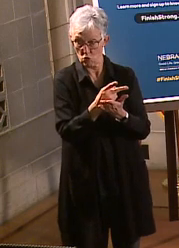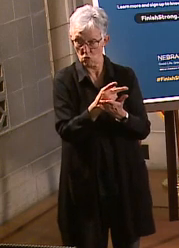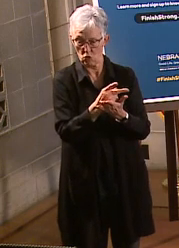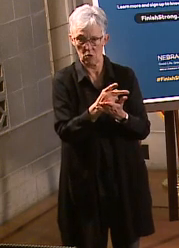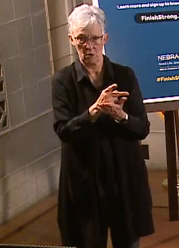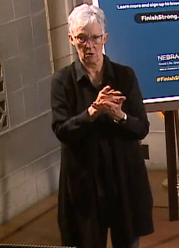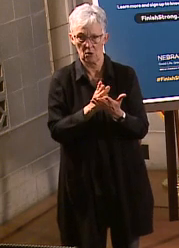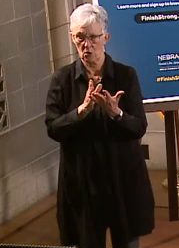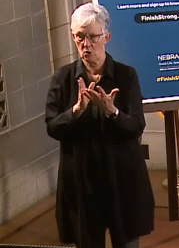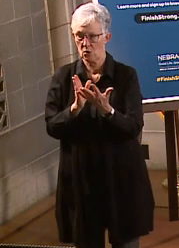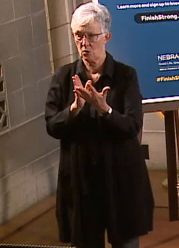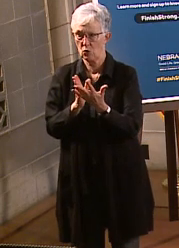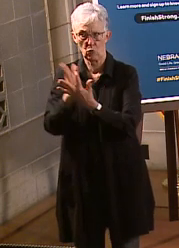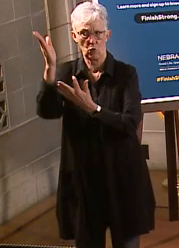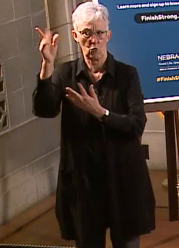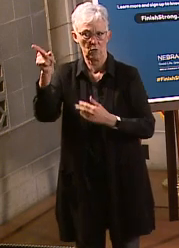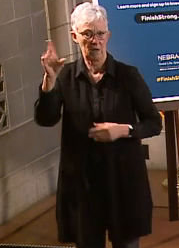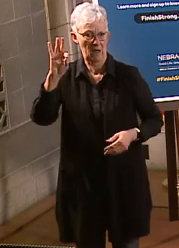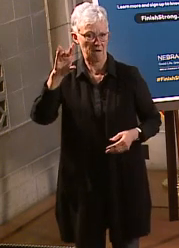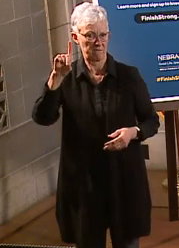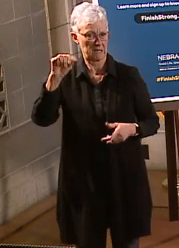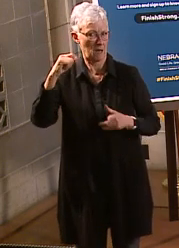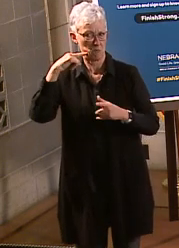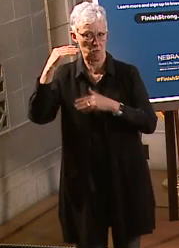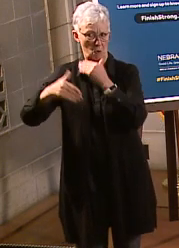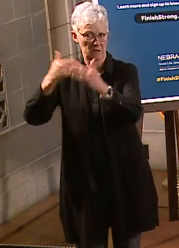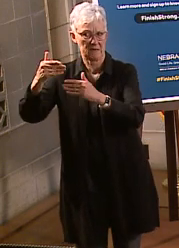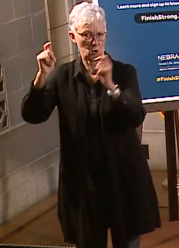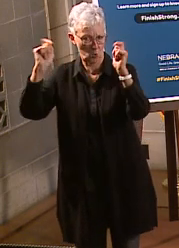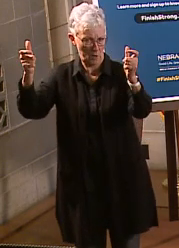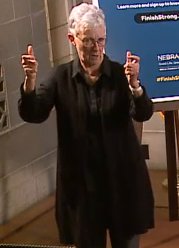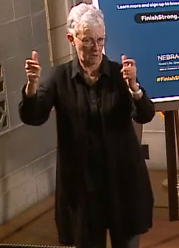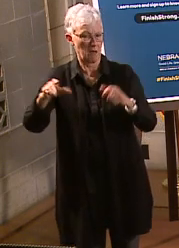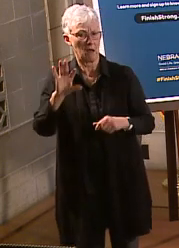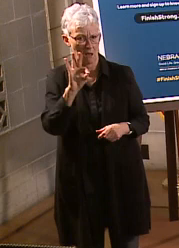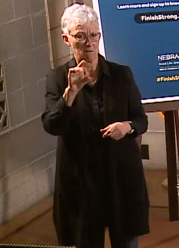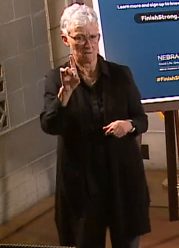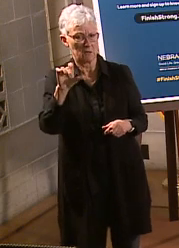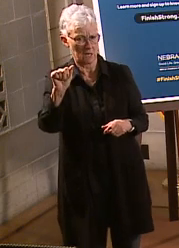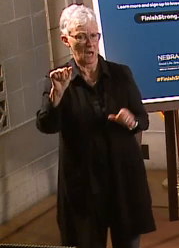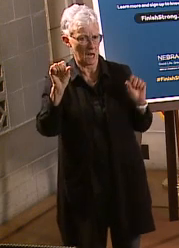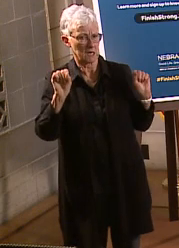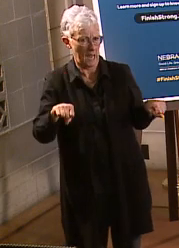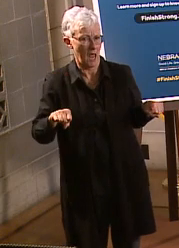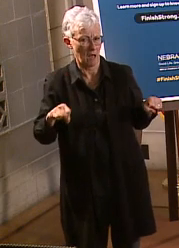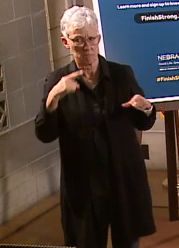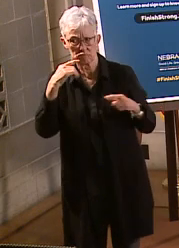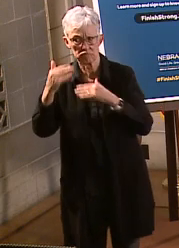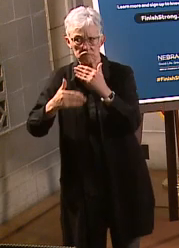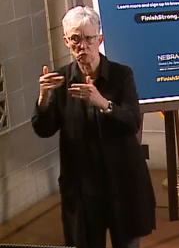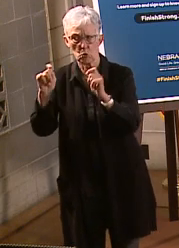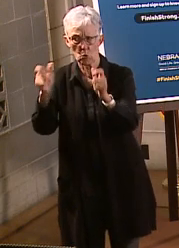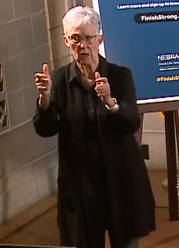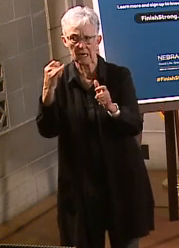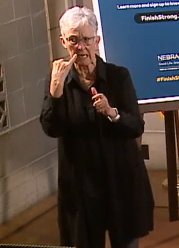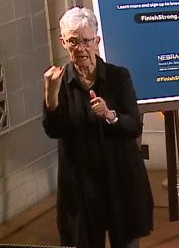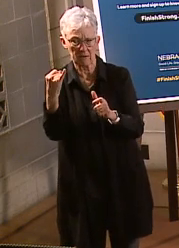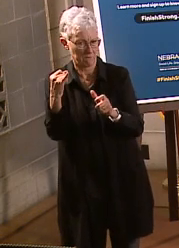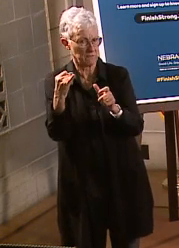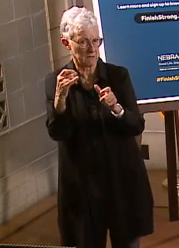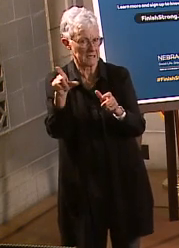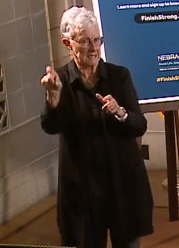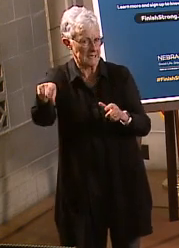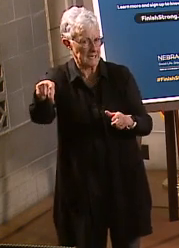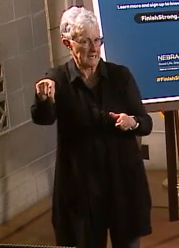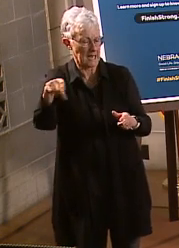FDA process, how quickly they were developed and approved. The FDA can move quickly if it's necessary, and that's the process everything should go through.